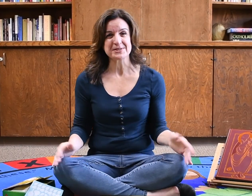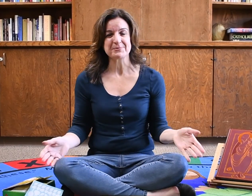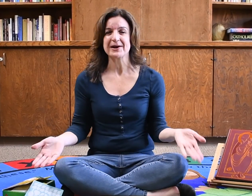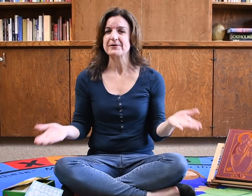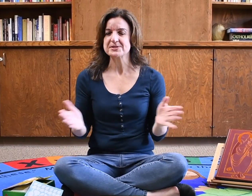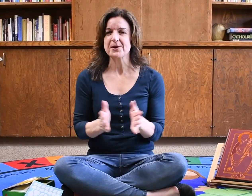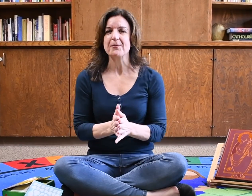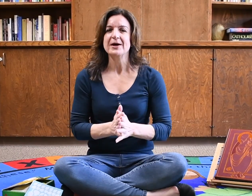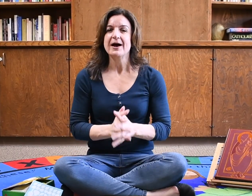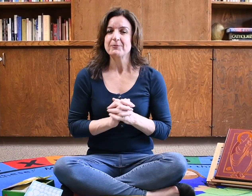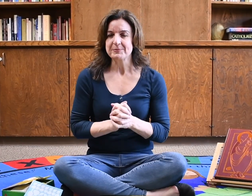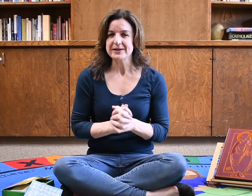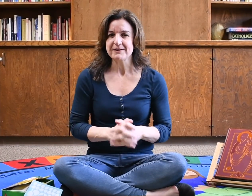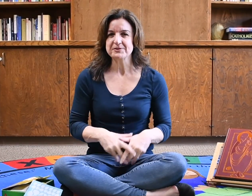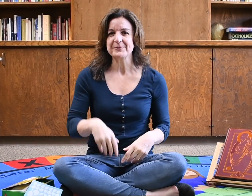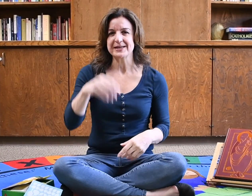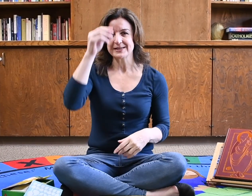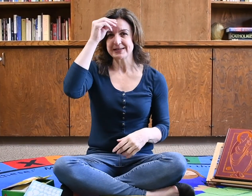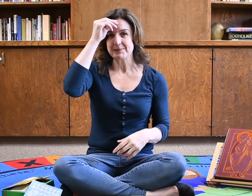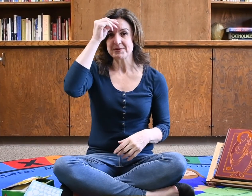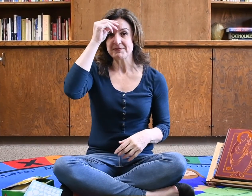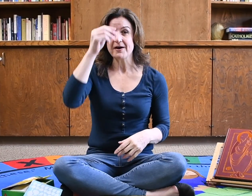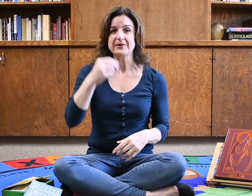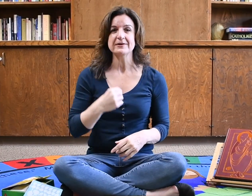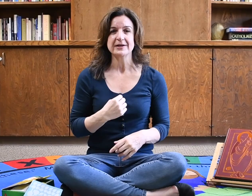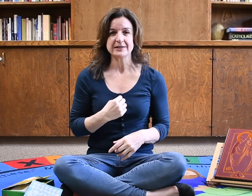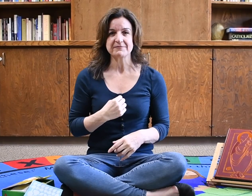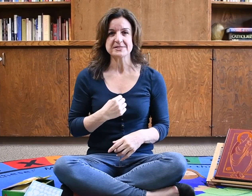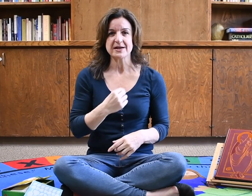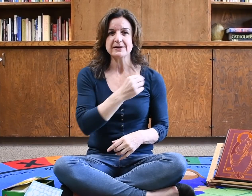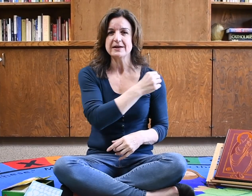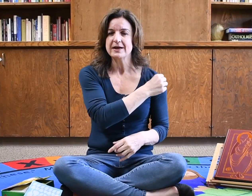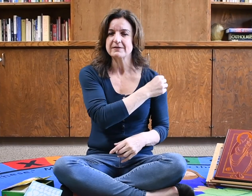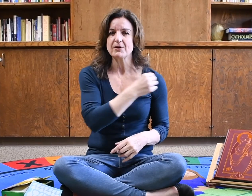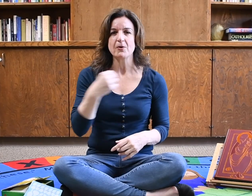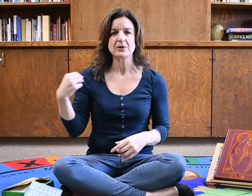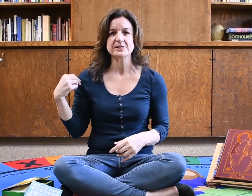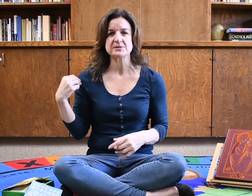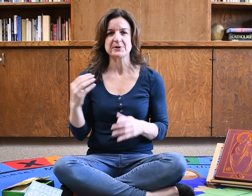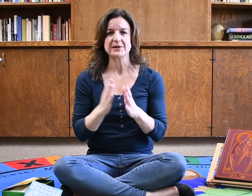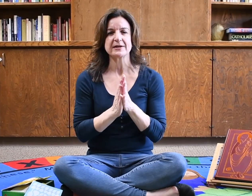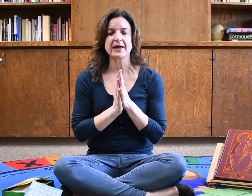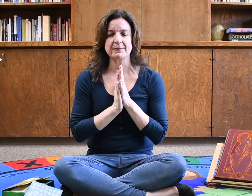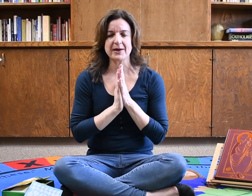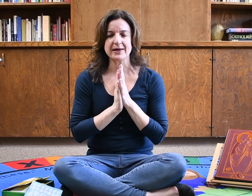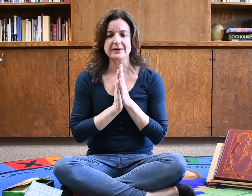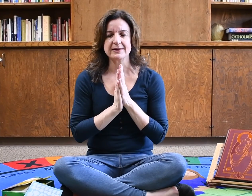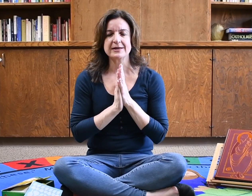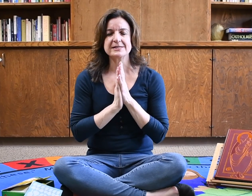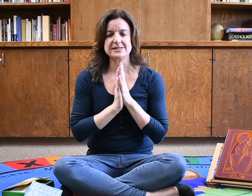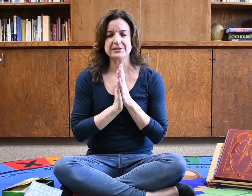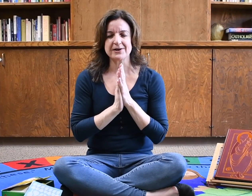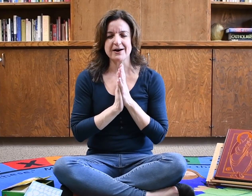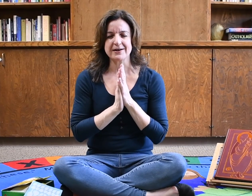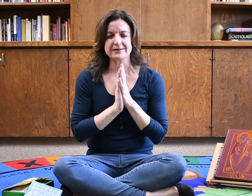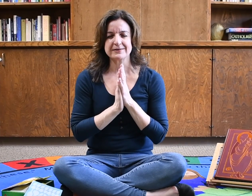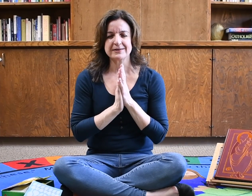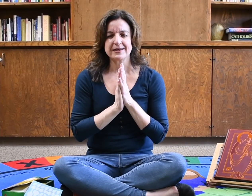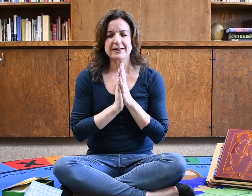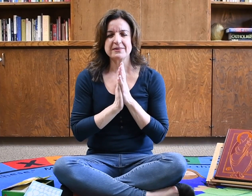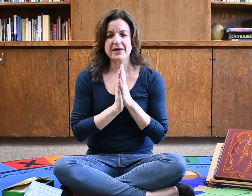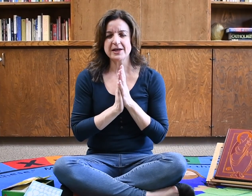our closing prayer. So, repeat after me. In the name of the Father, and of the Son, and of the Holy Spirit, amen. Dear